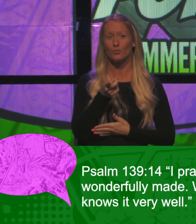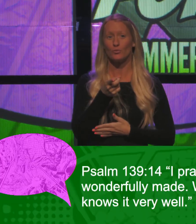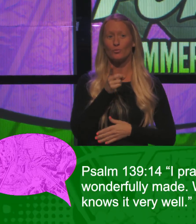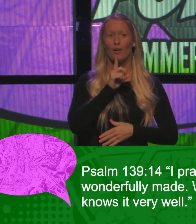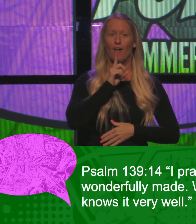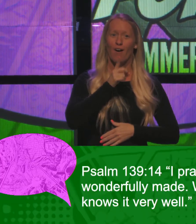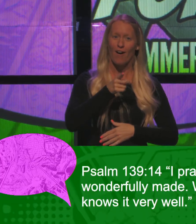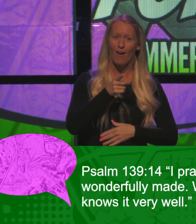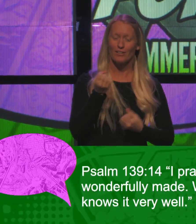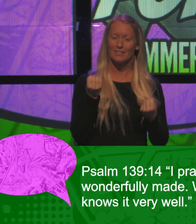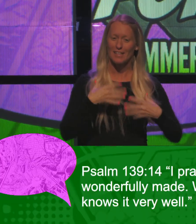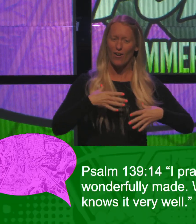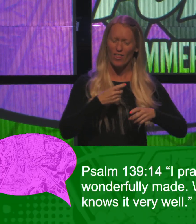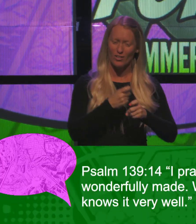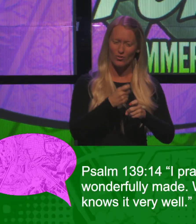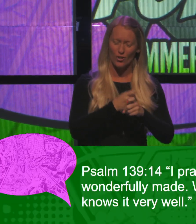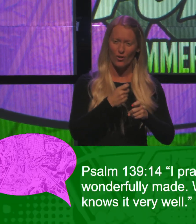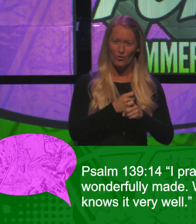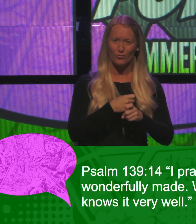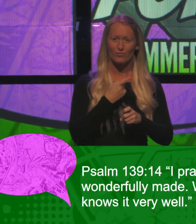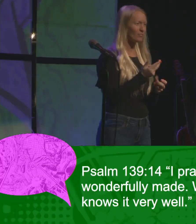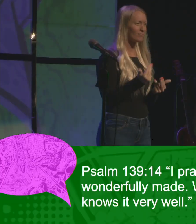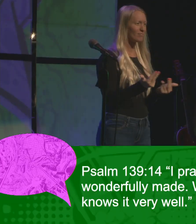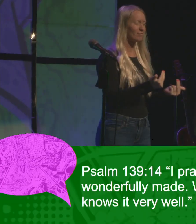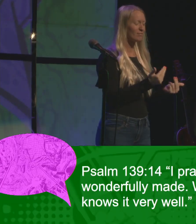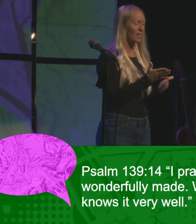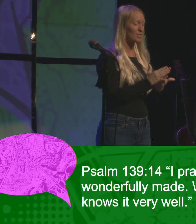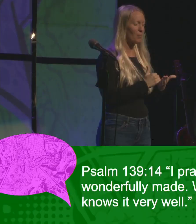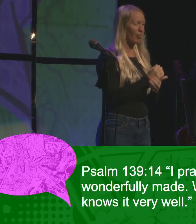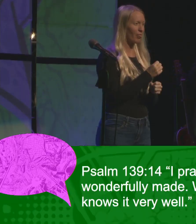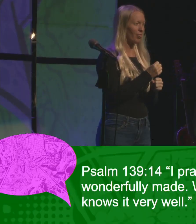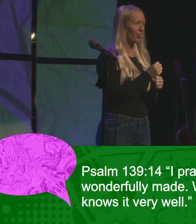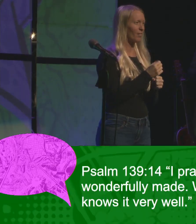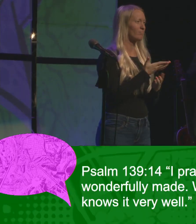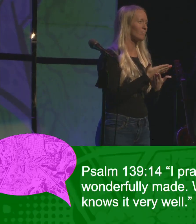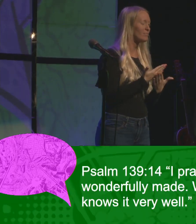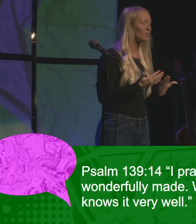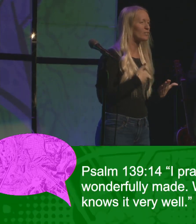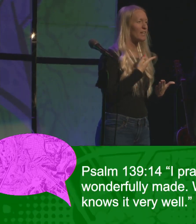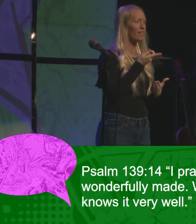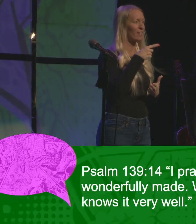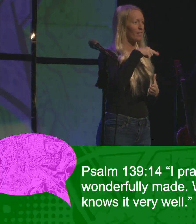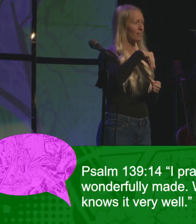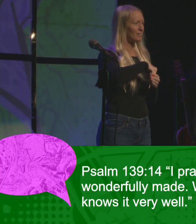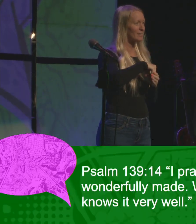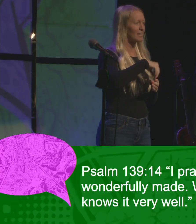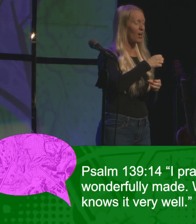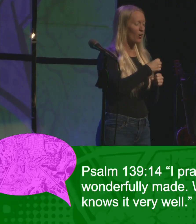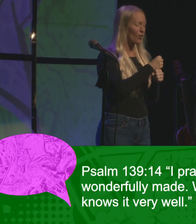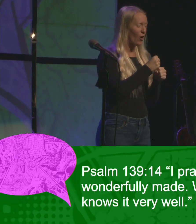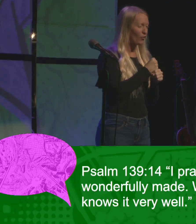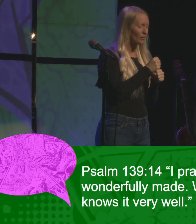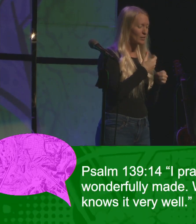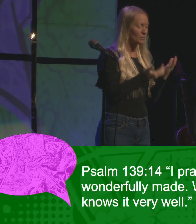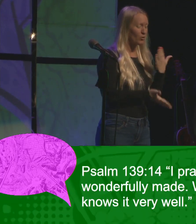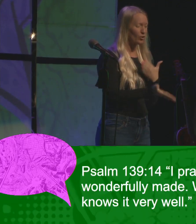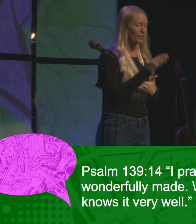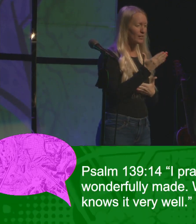That was good too. Something was in that coffee this morning. I didn't drink it, but maybe just smelling it. I don't